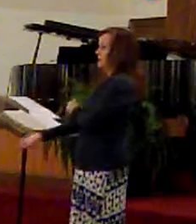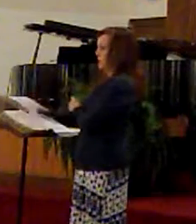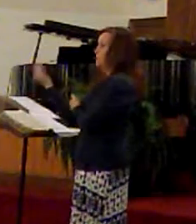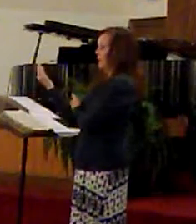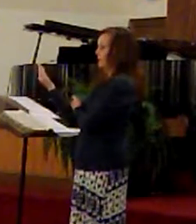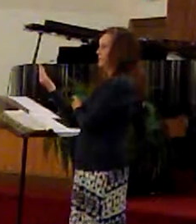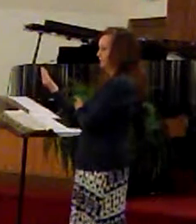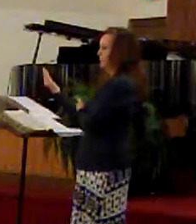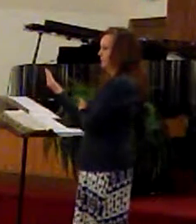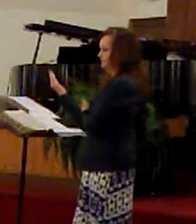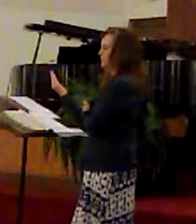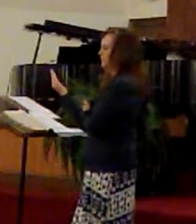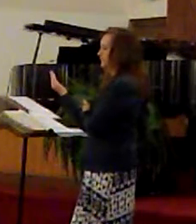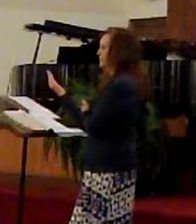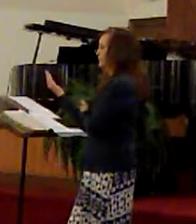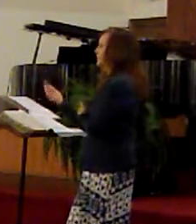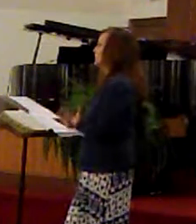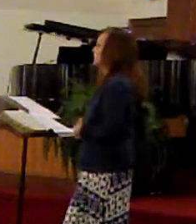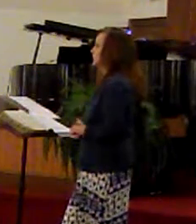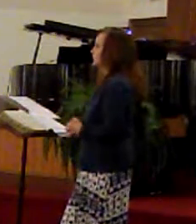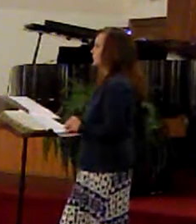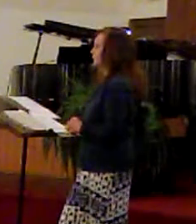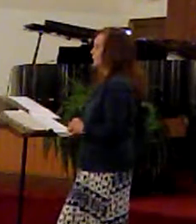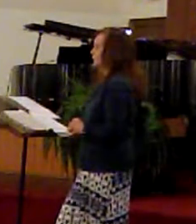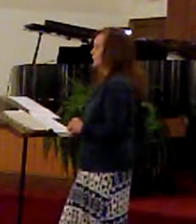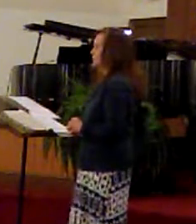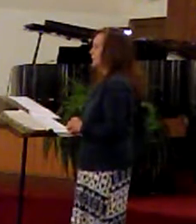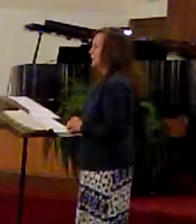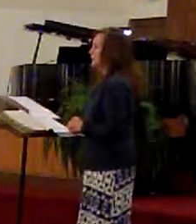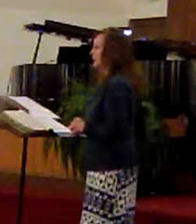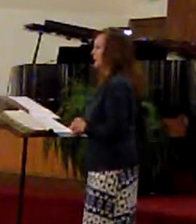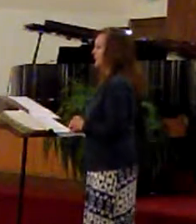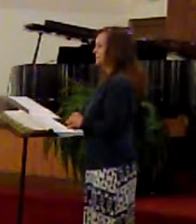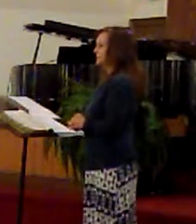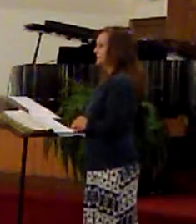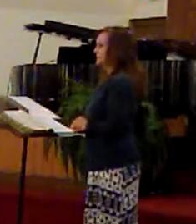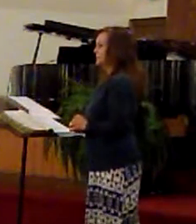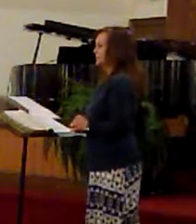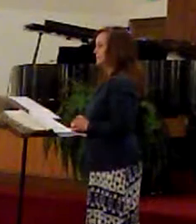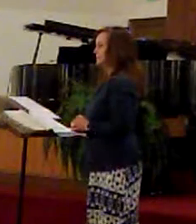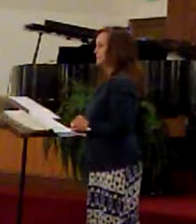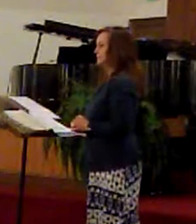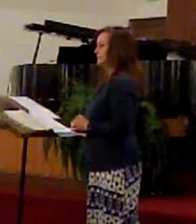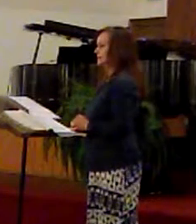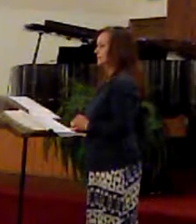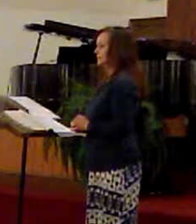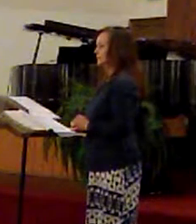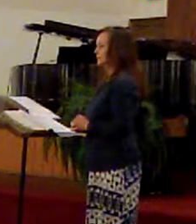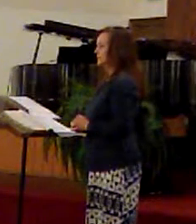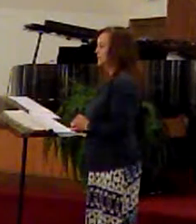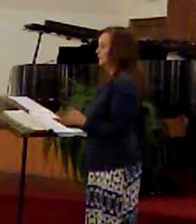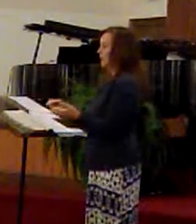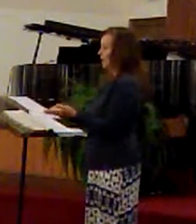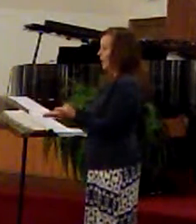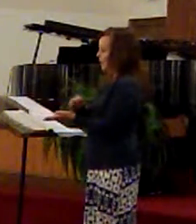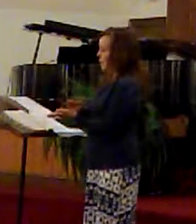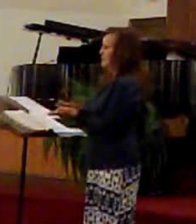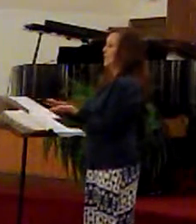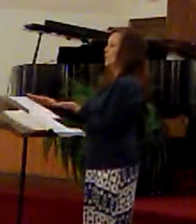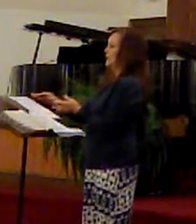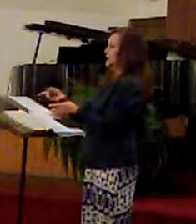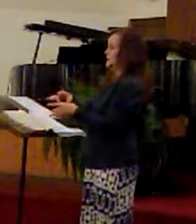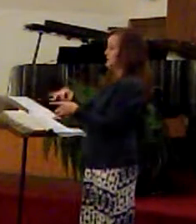things in the Bible are spiritually discerned. The Holy Spirit is God Himself teaching